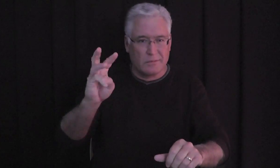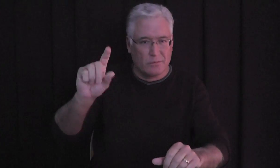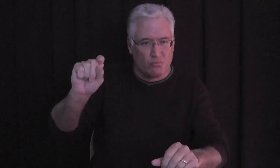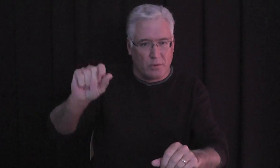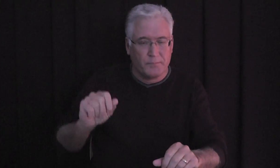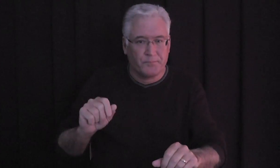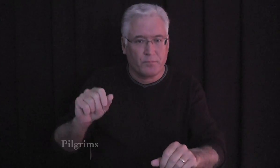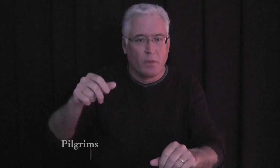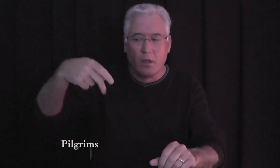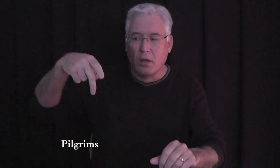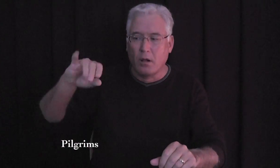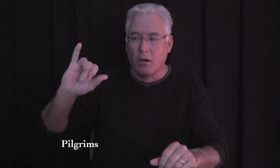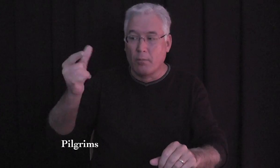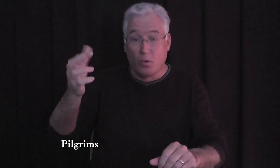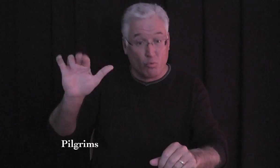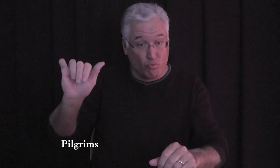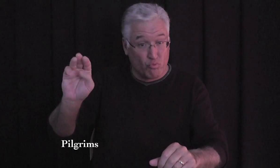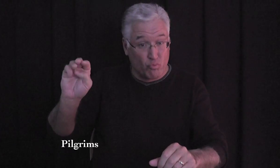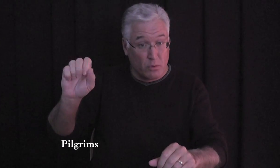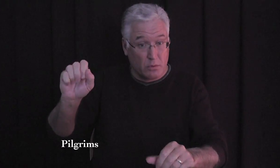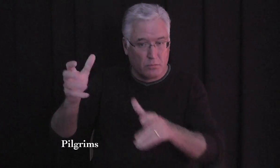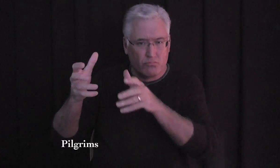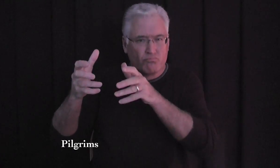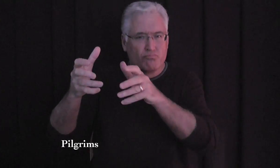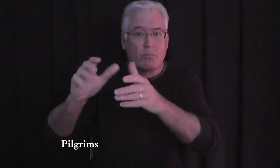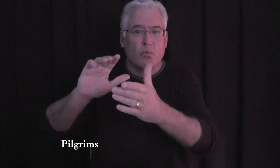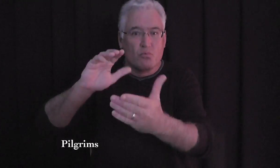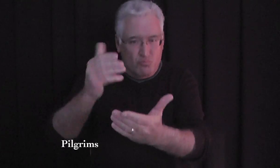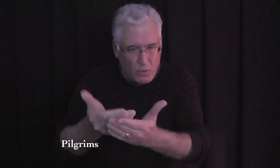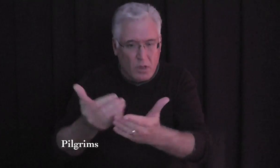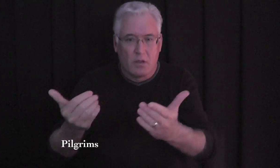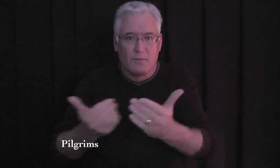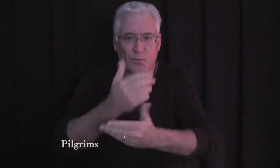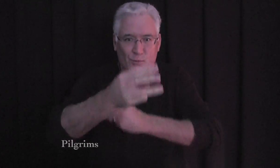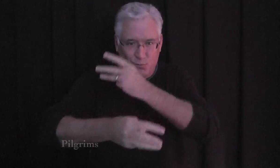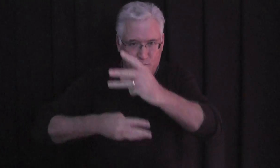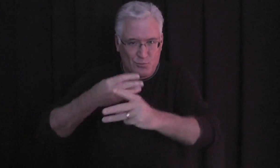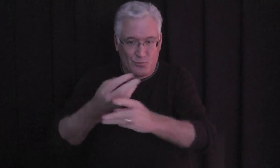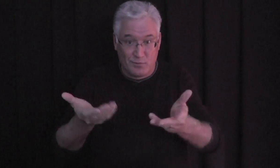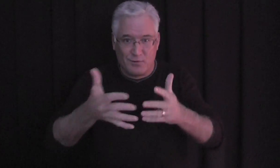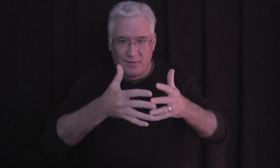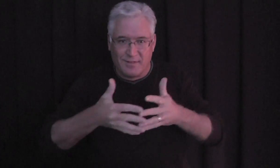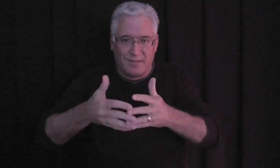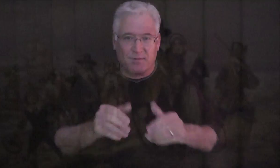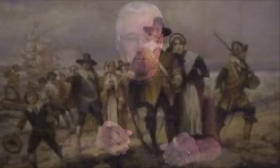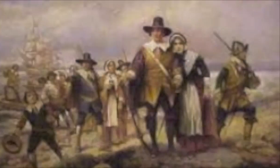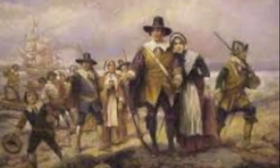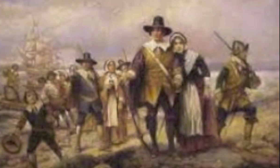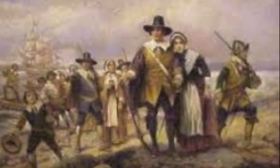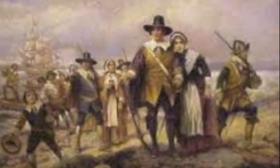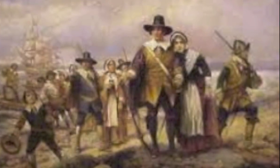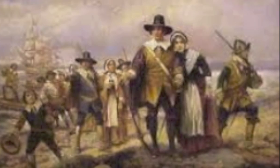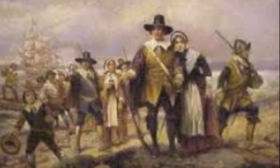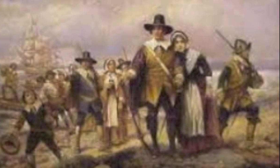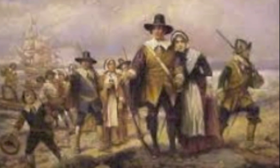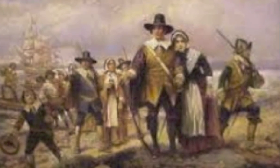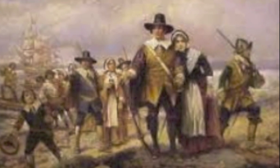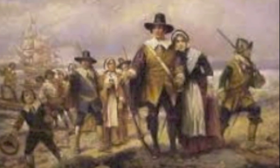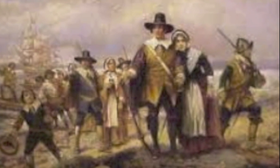it started in 1620 when the Pilgrims, they came here and they arrived in the New World here in America.